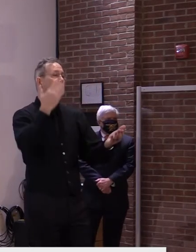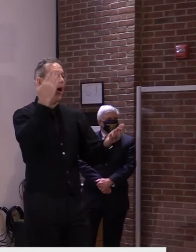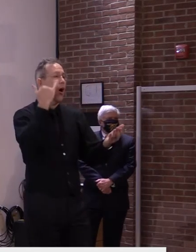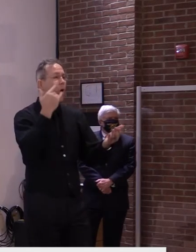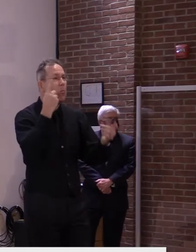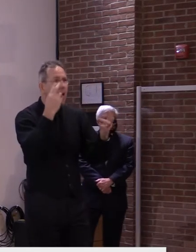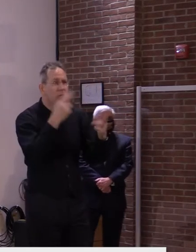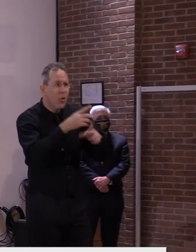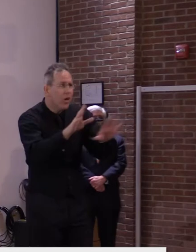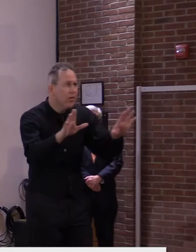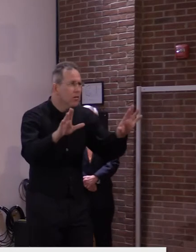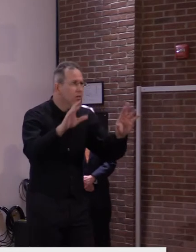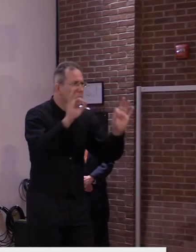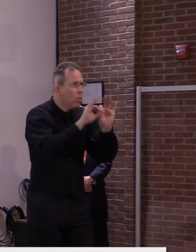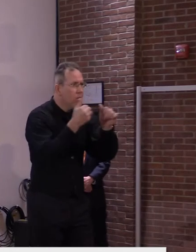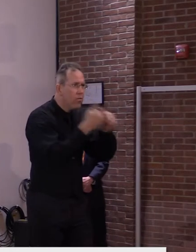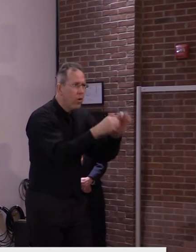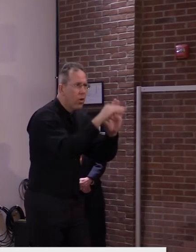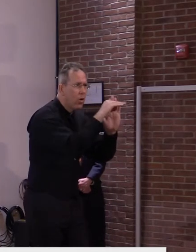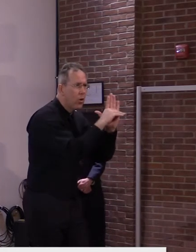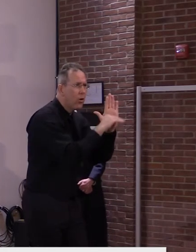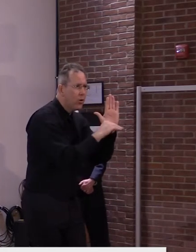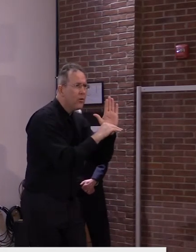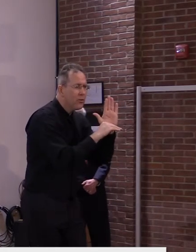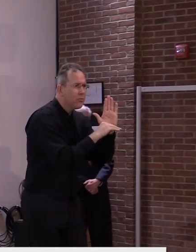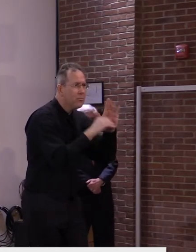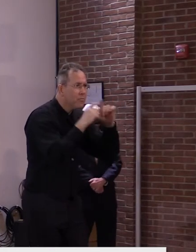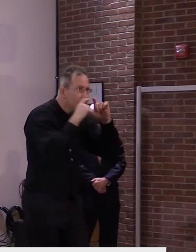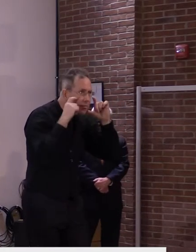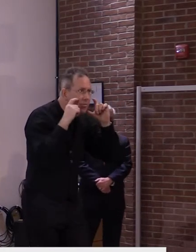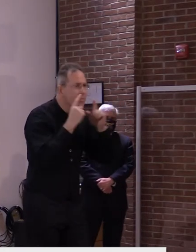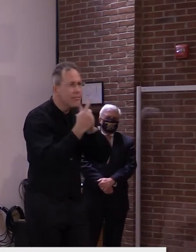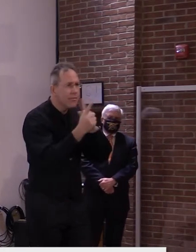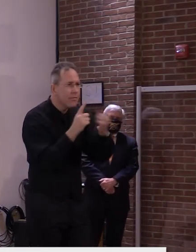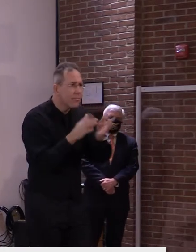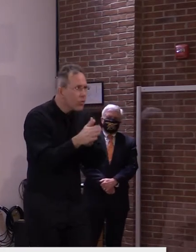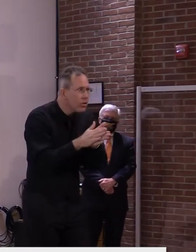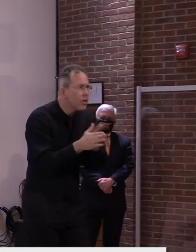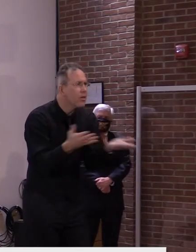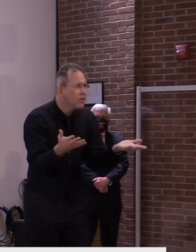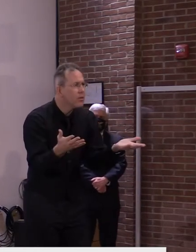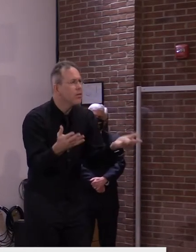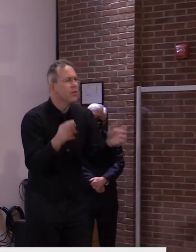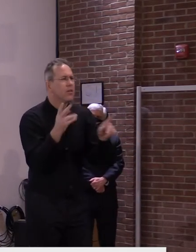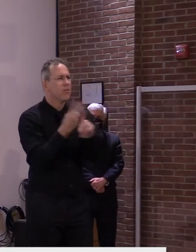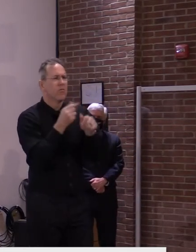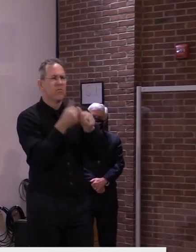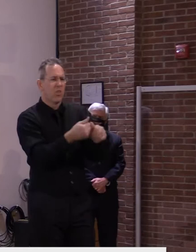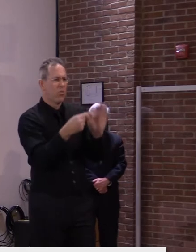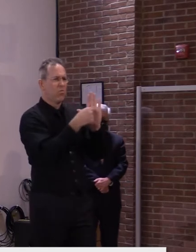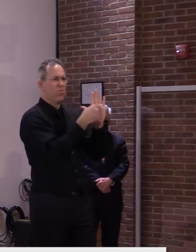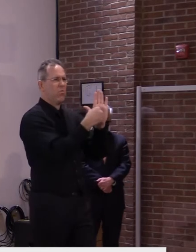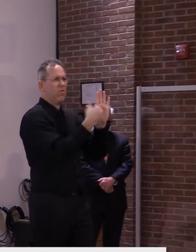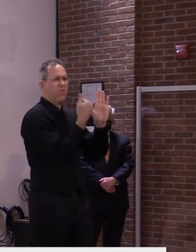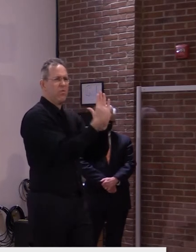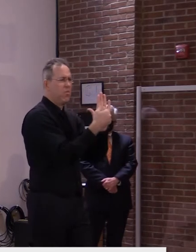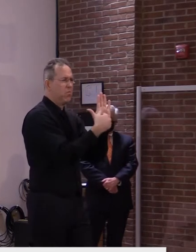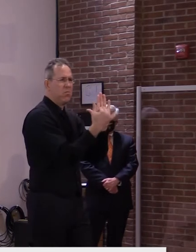loved ones and their communities. So in that sense, I would tell them to do exactly what they've been doing if they've been doing it all